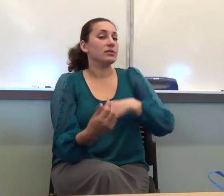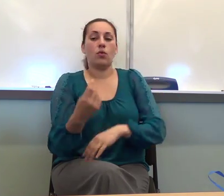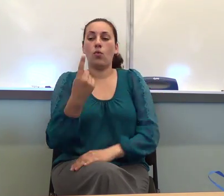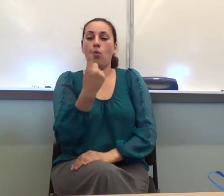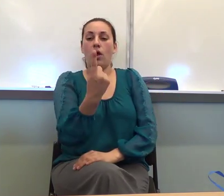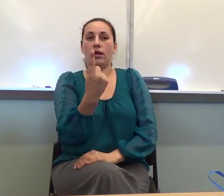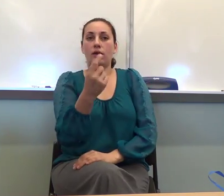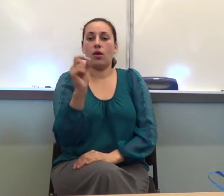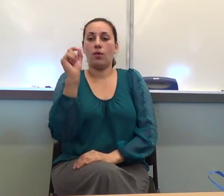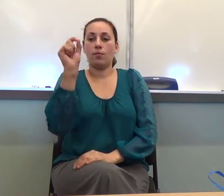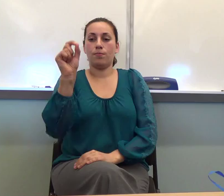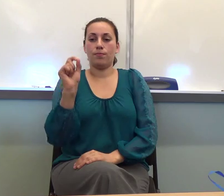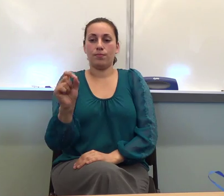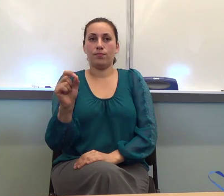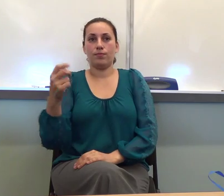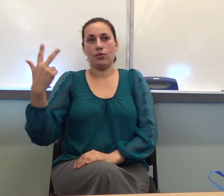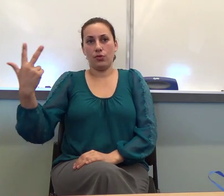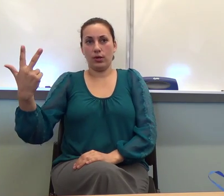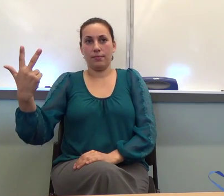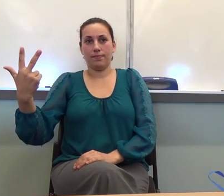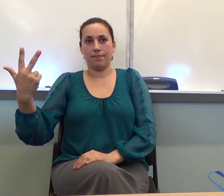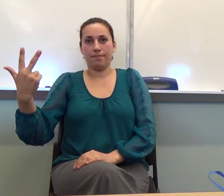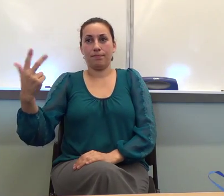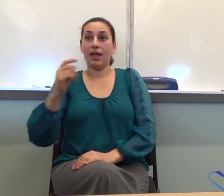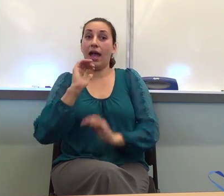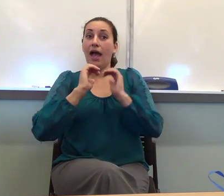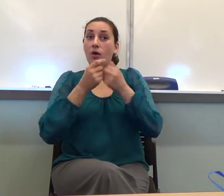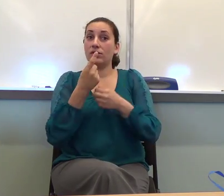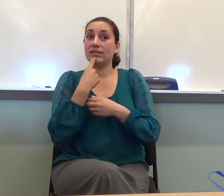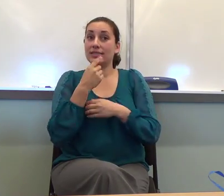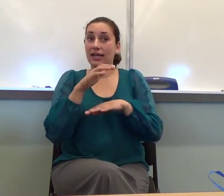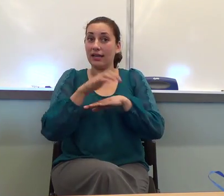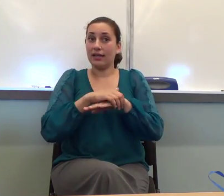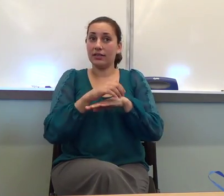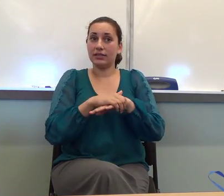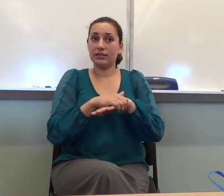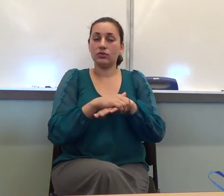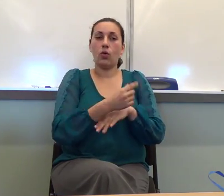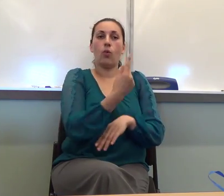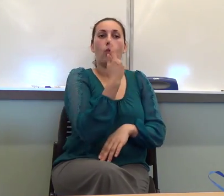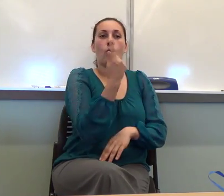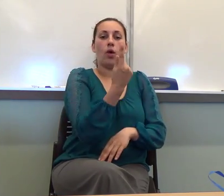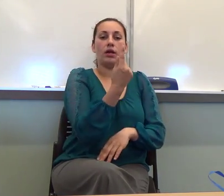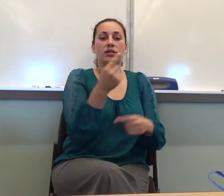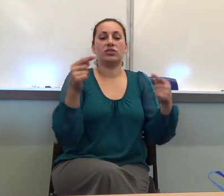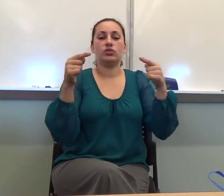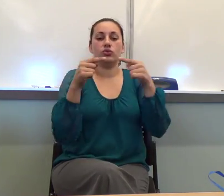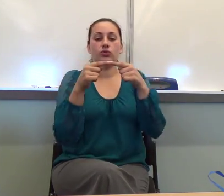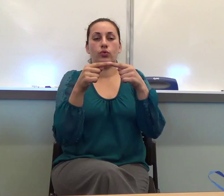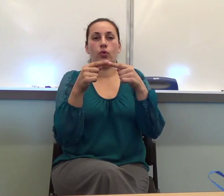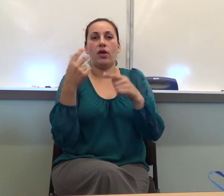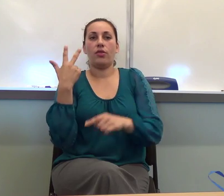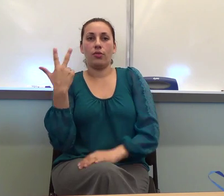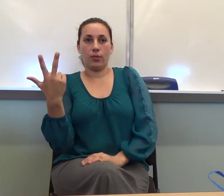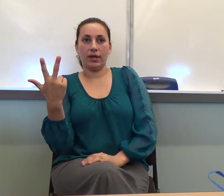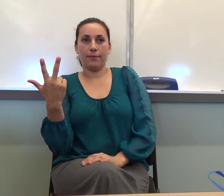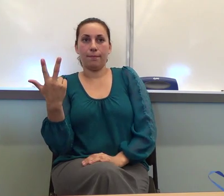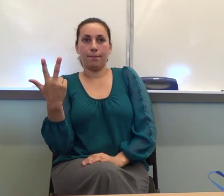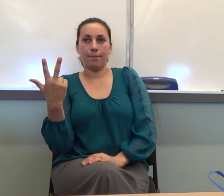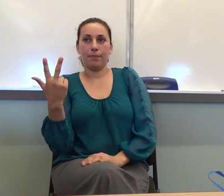1:3. And that's pronounced in English 1 to 3. Okay? Could be a ratio of 1 to 3, comparison of